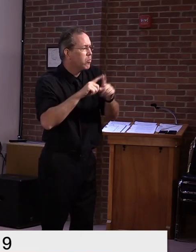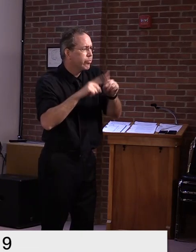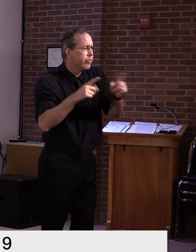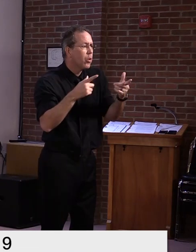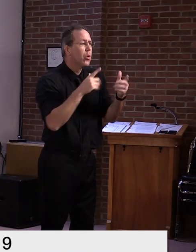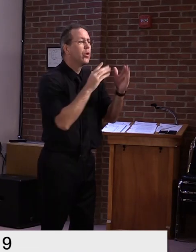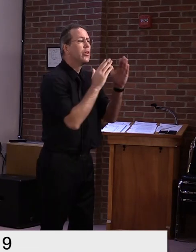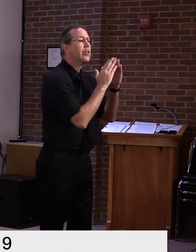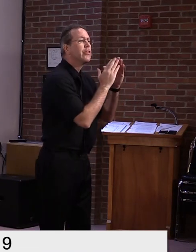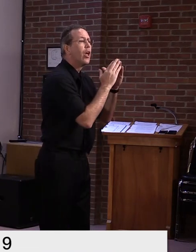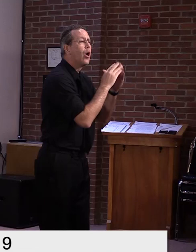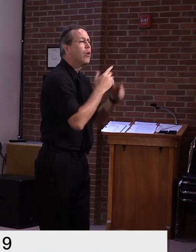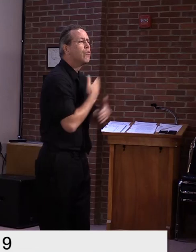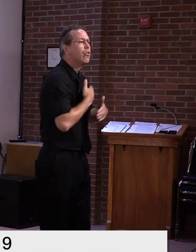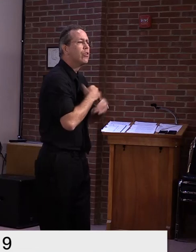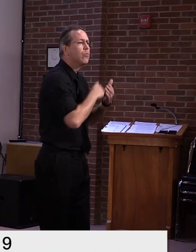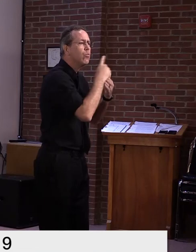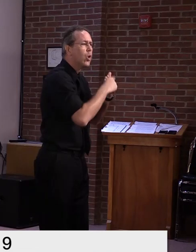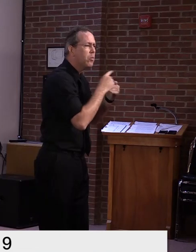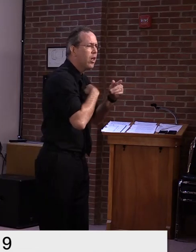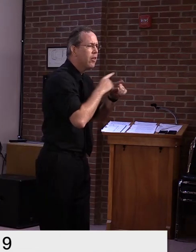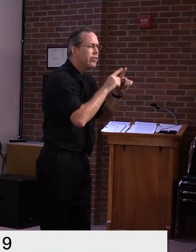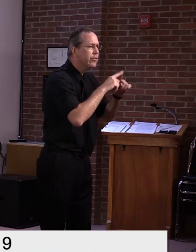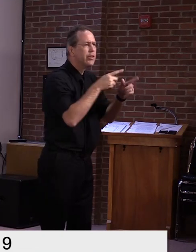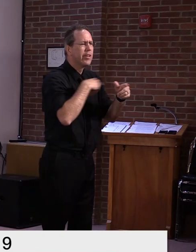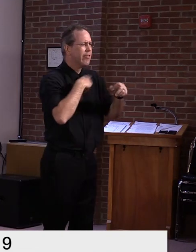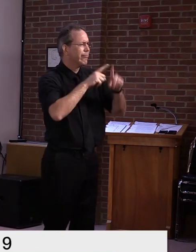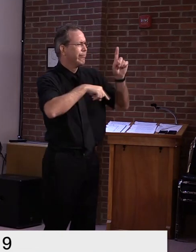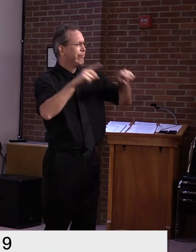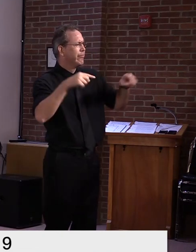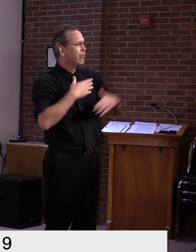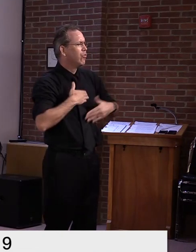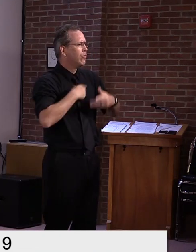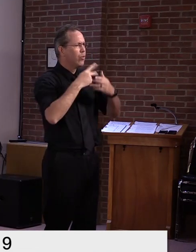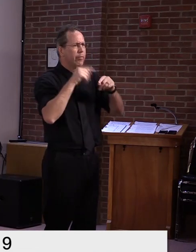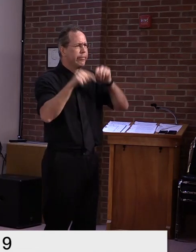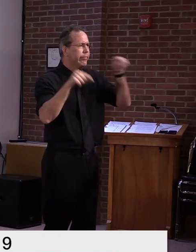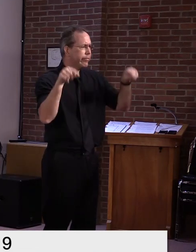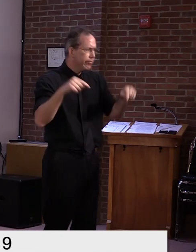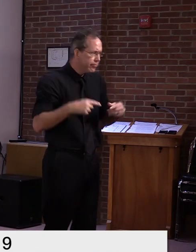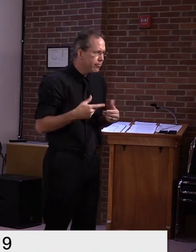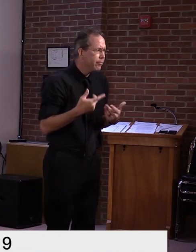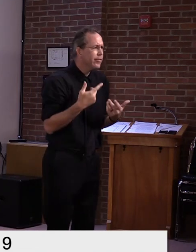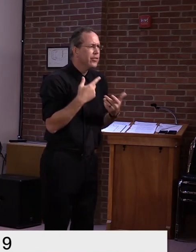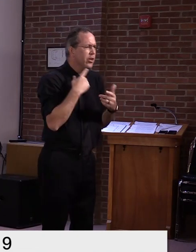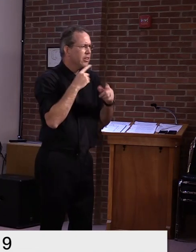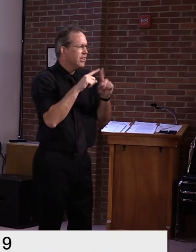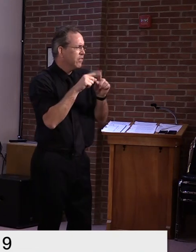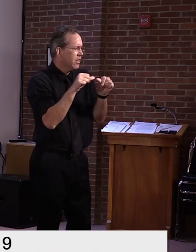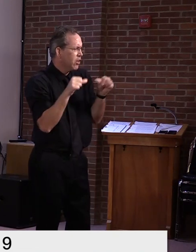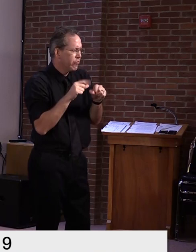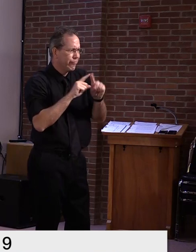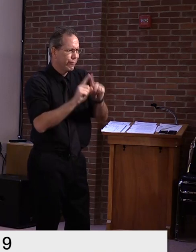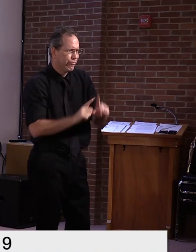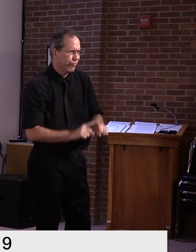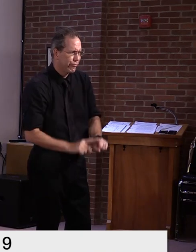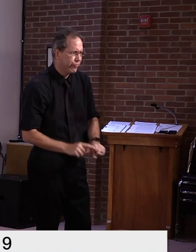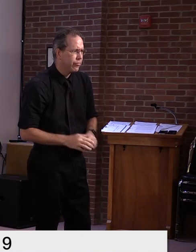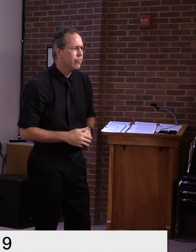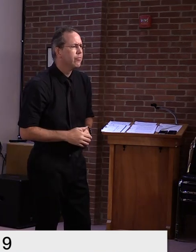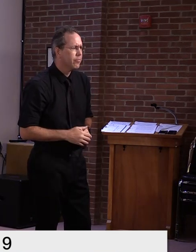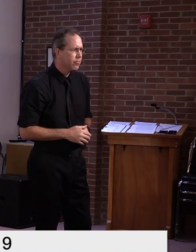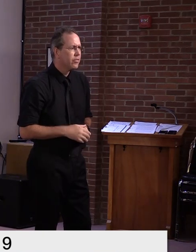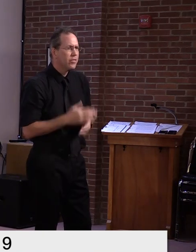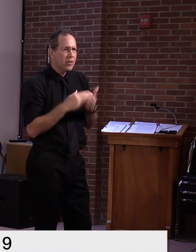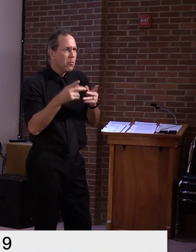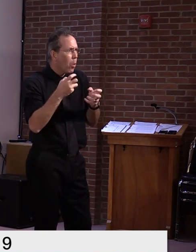organizations, community centers, medical centers, and more we're very encouraged of what we're seeing. And I